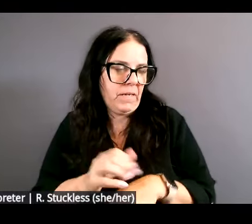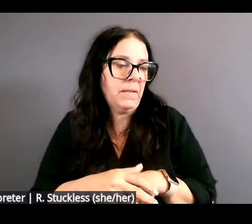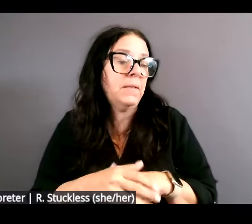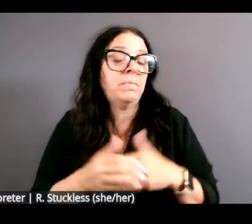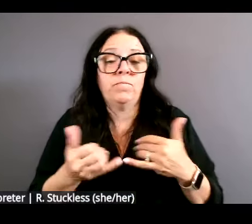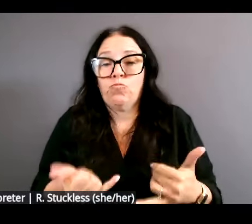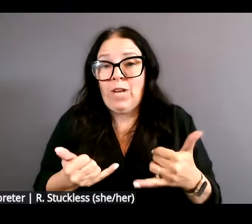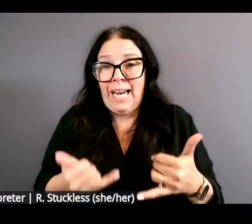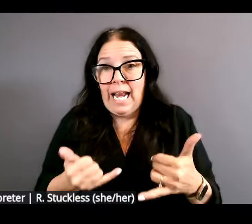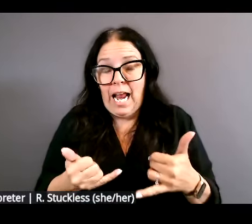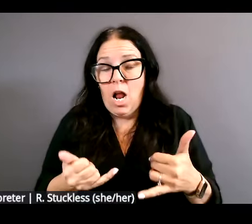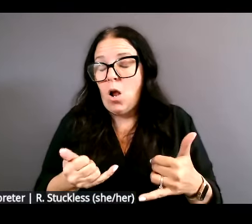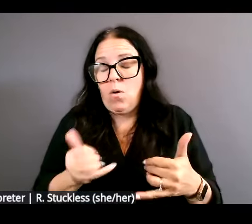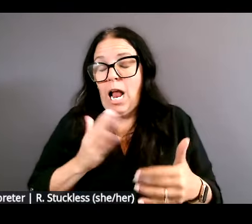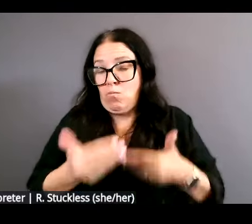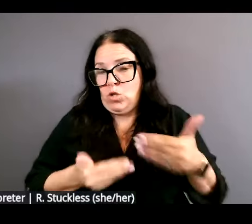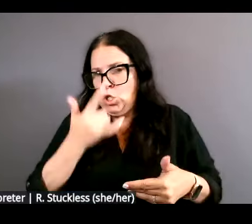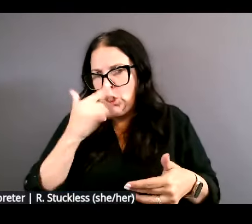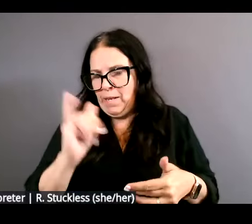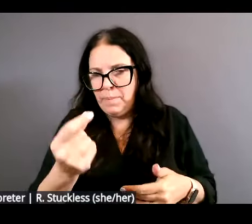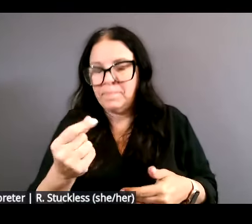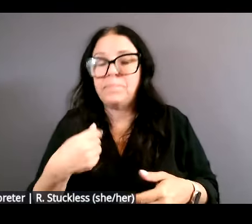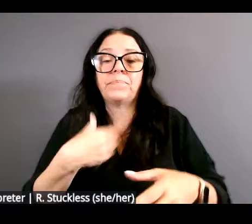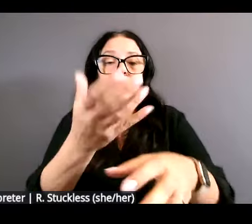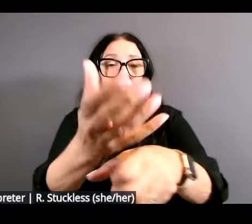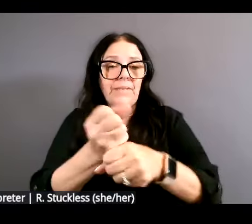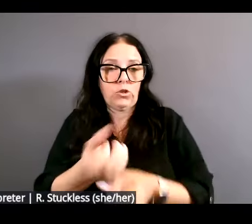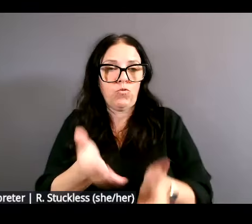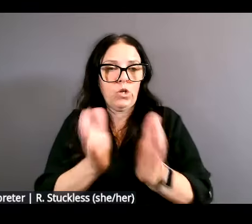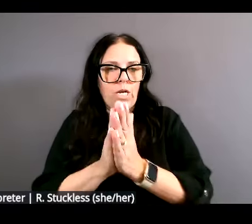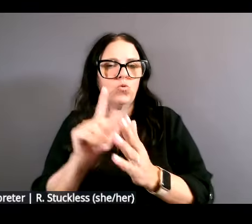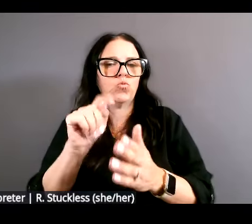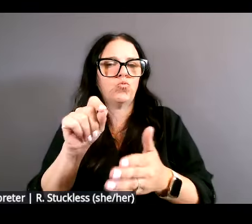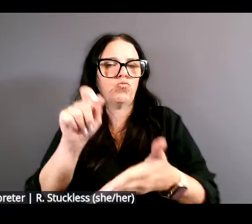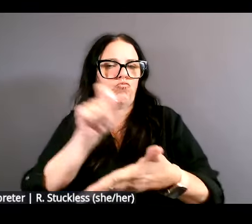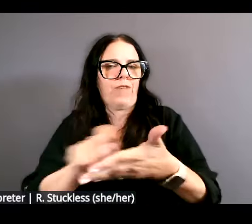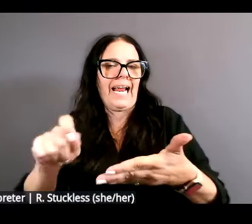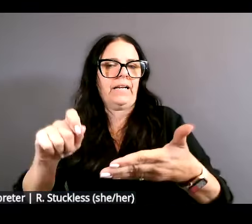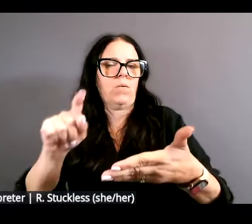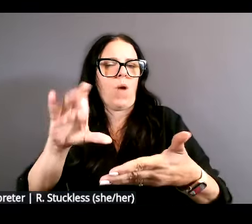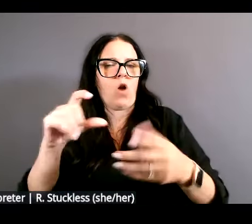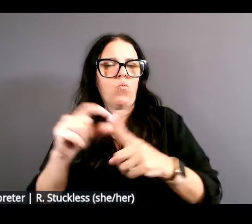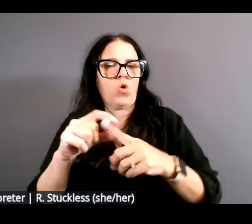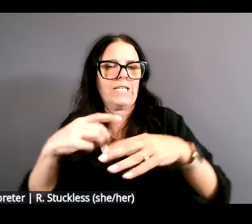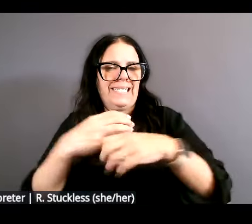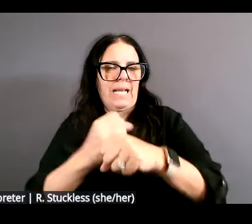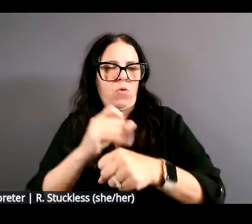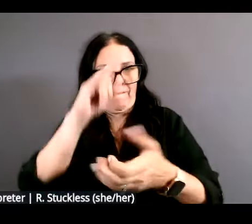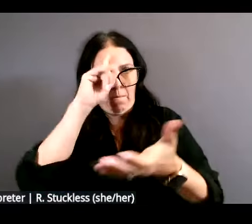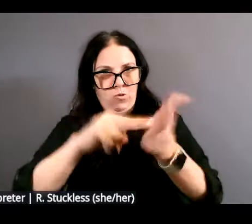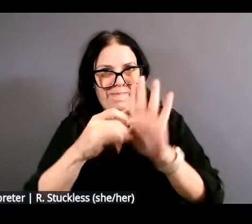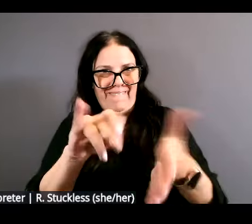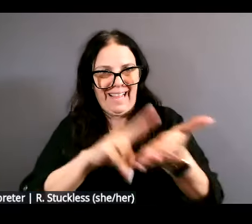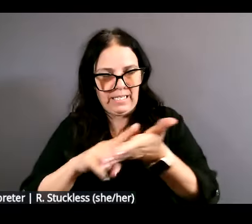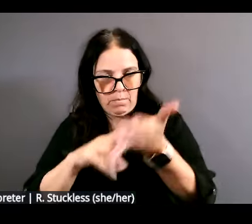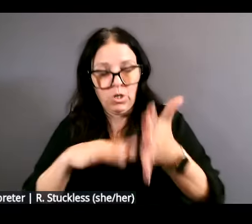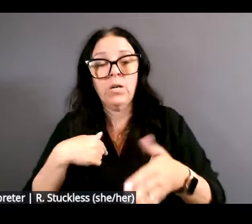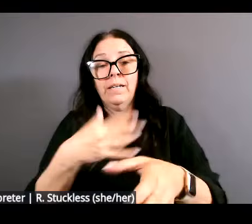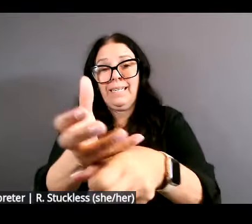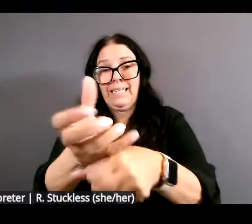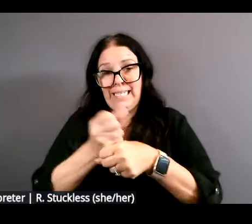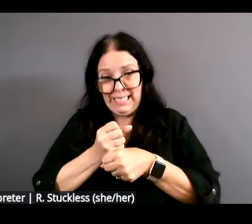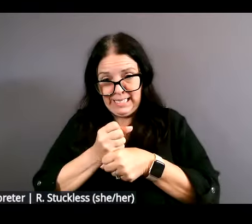a request to draft 100-word summary of purpose, when that comes in, the request is put online